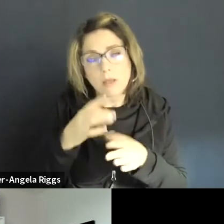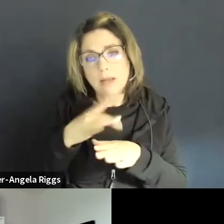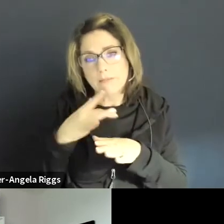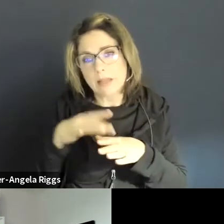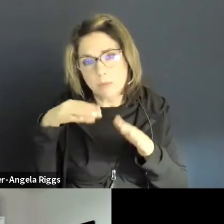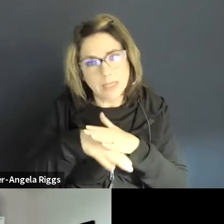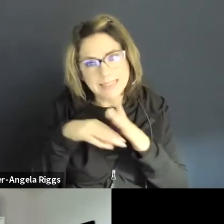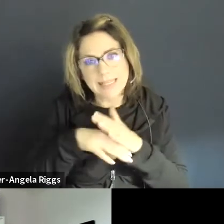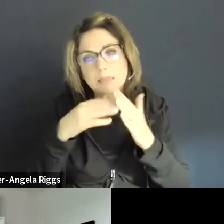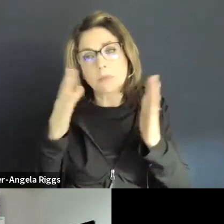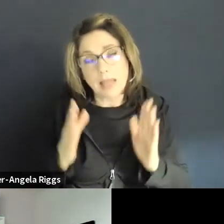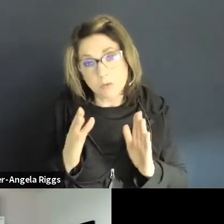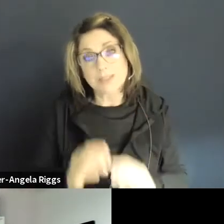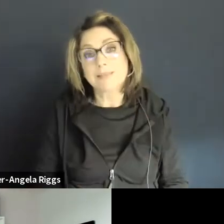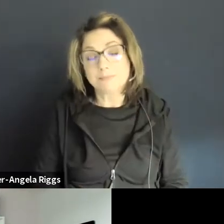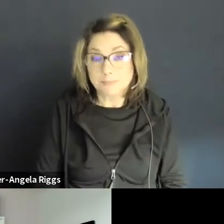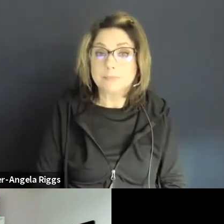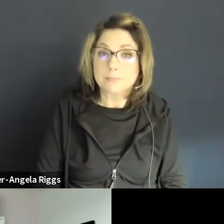housing.